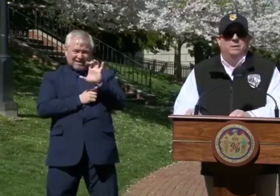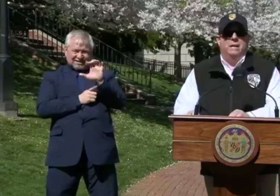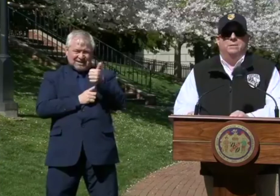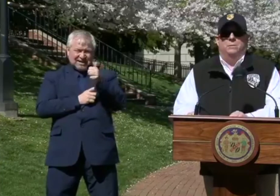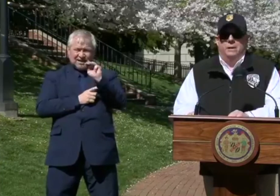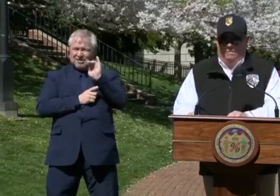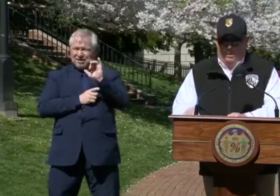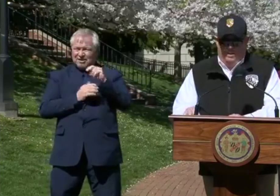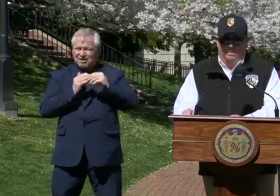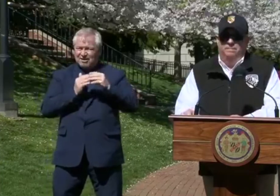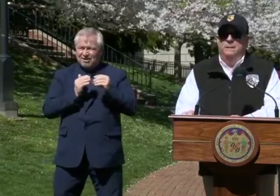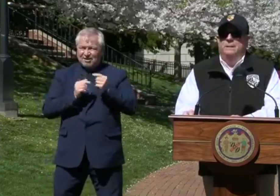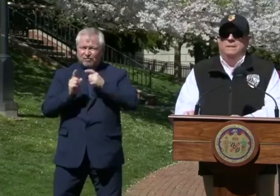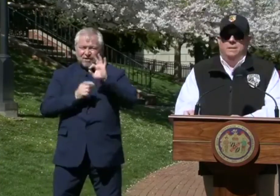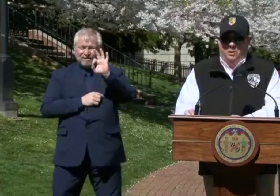FEMA Disaster Relief Fund,